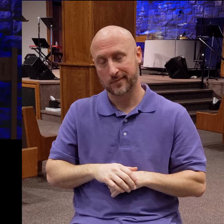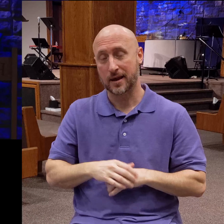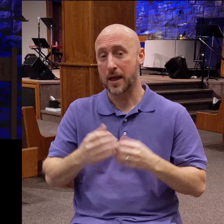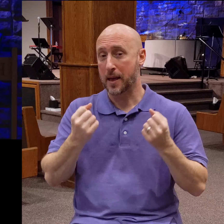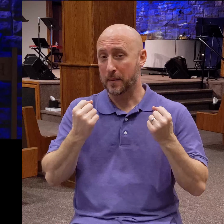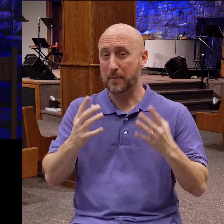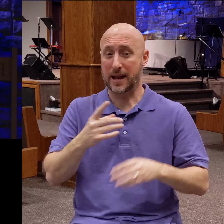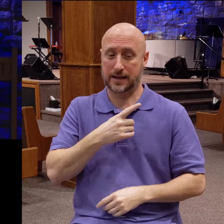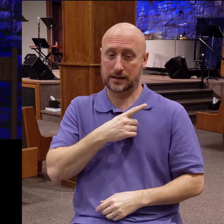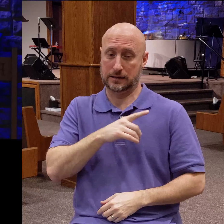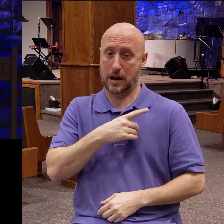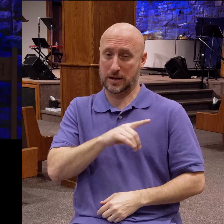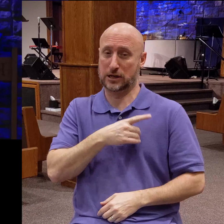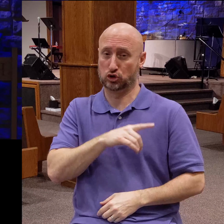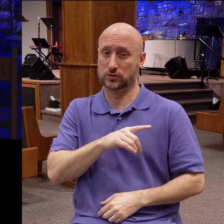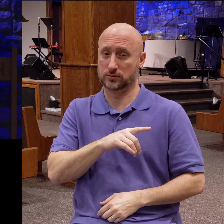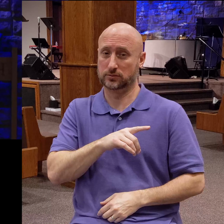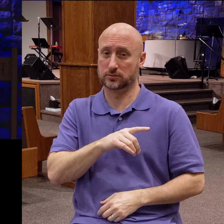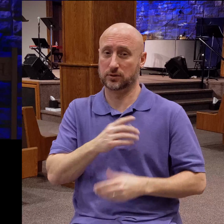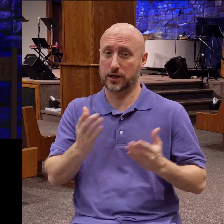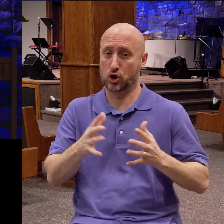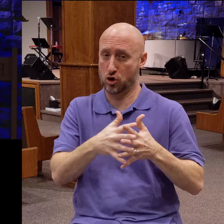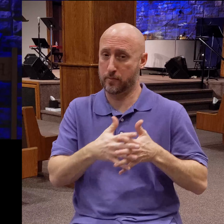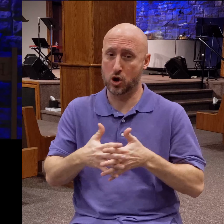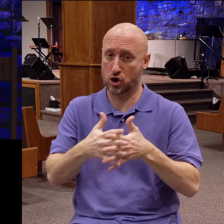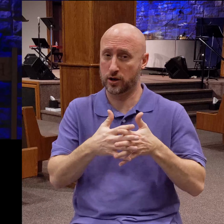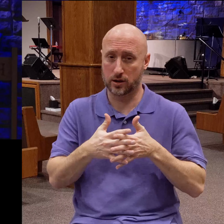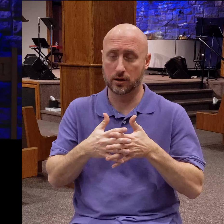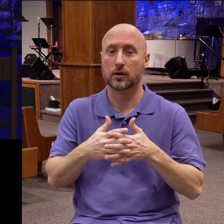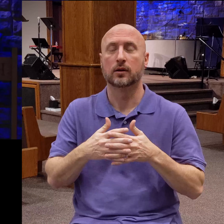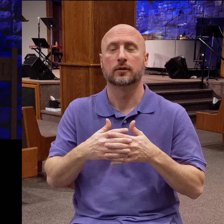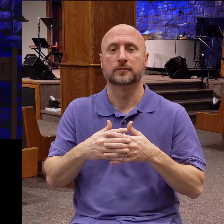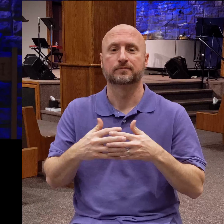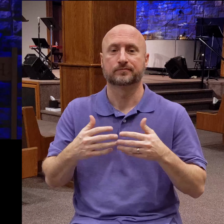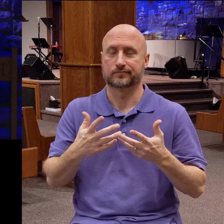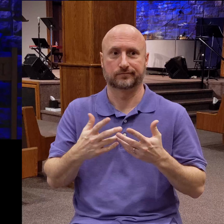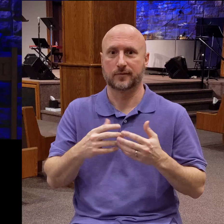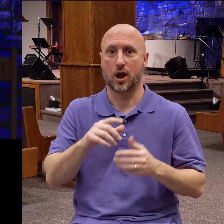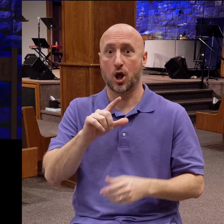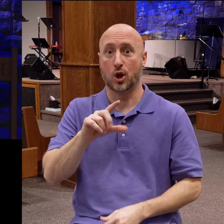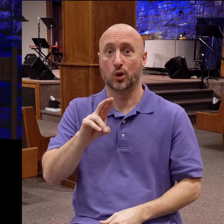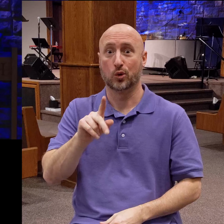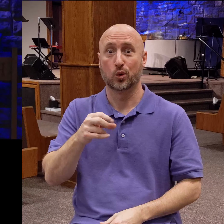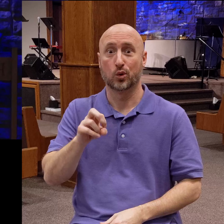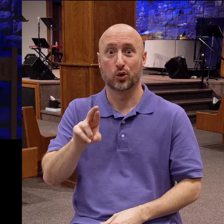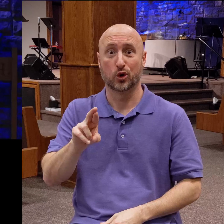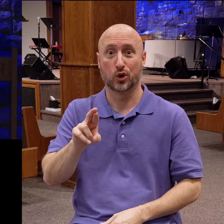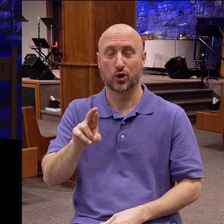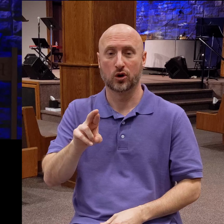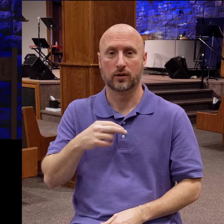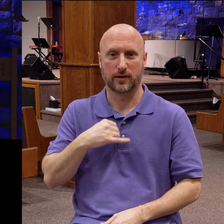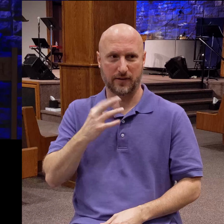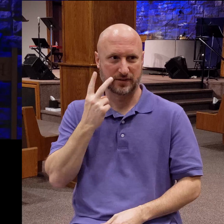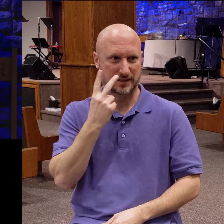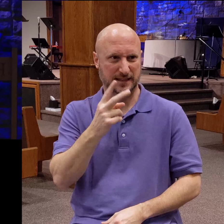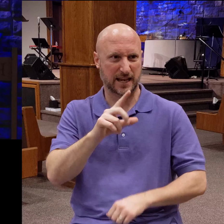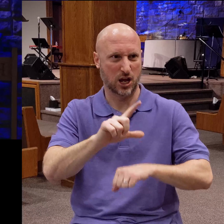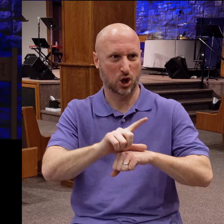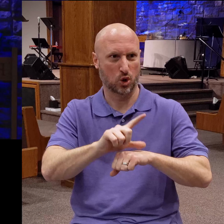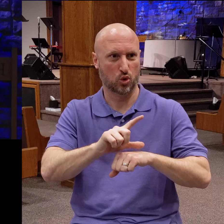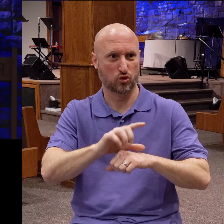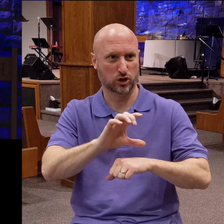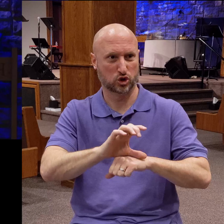of denominational America, you know, you have Luther would turn over in his grave if he could see the Lutheran church